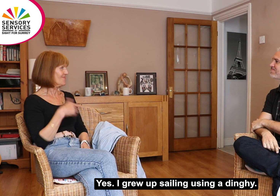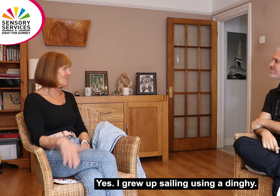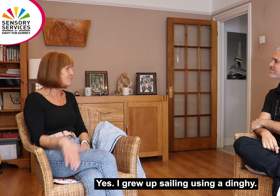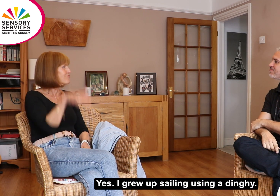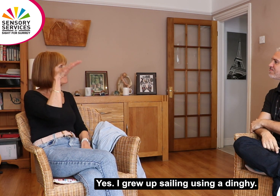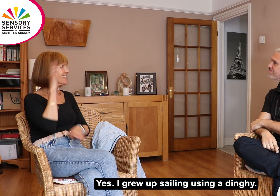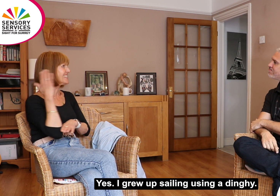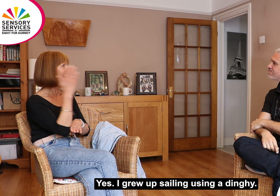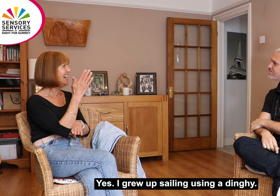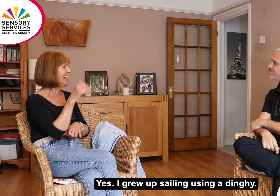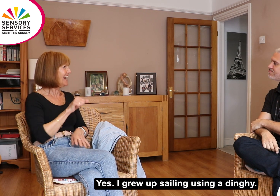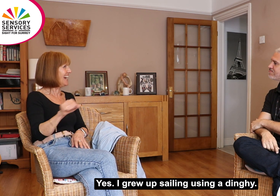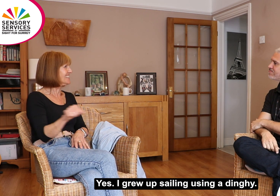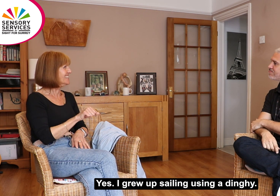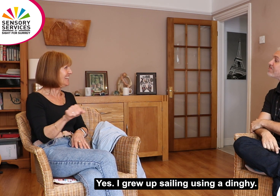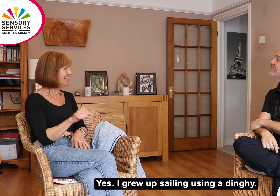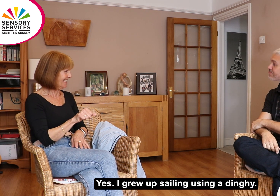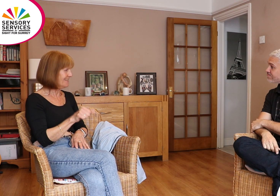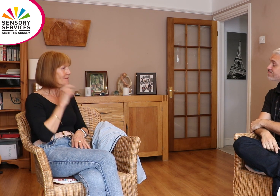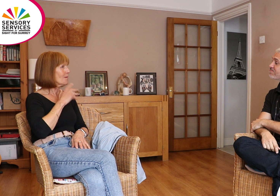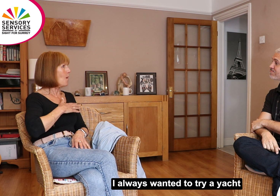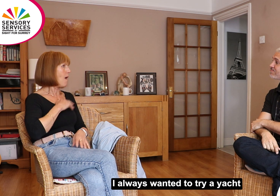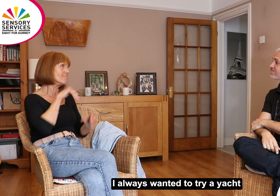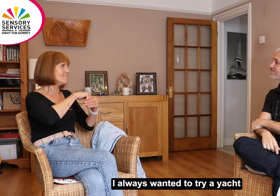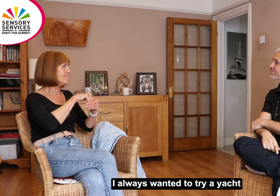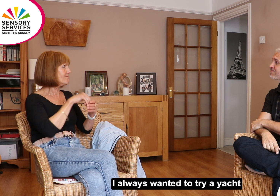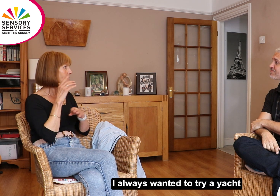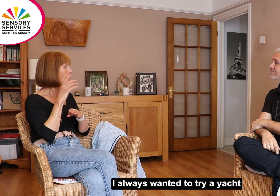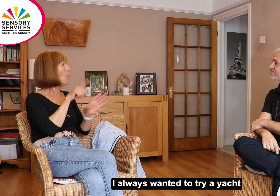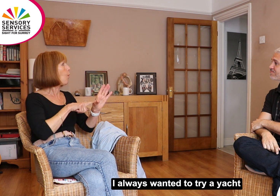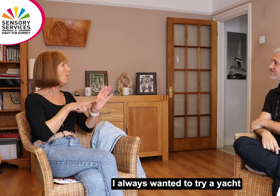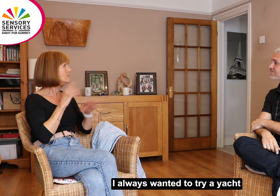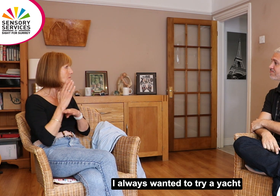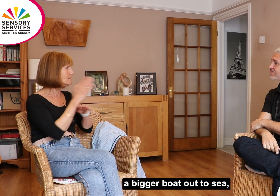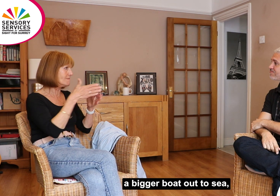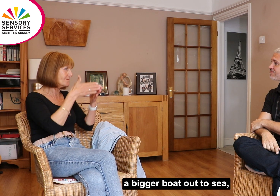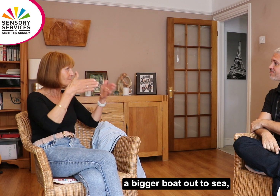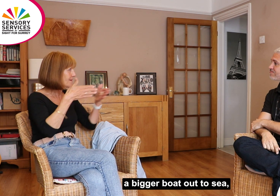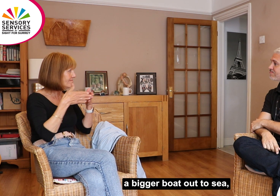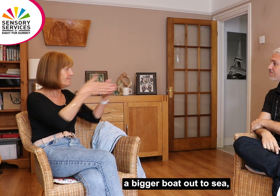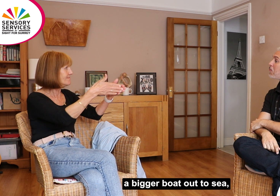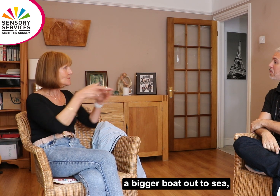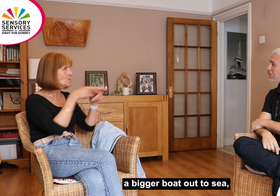Yes, I grew up sailing using a dinghy. I always wanted to try a yacht, a bigger boat out to sea.